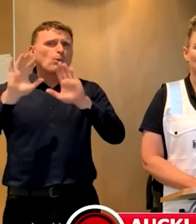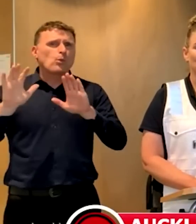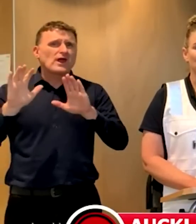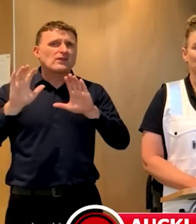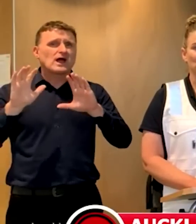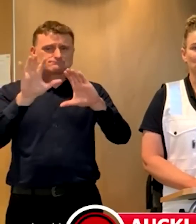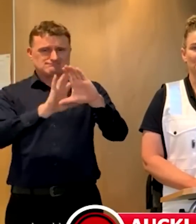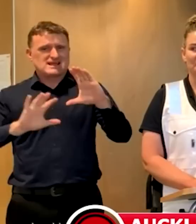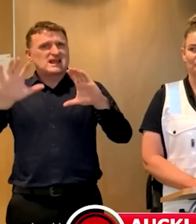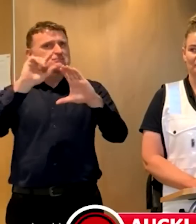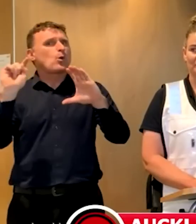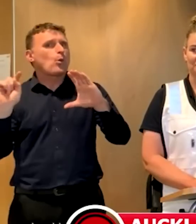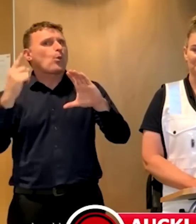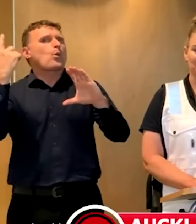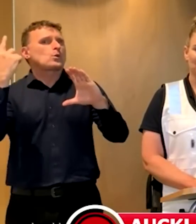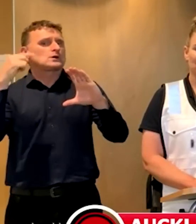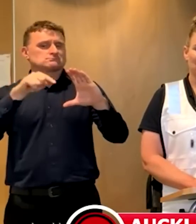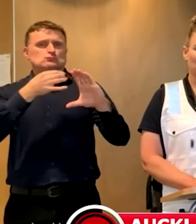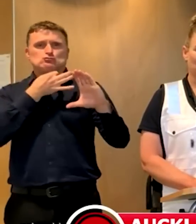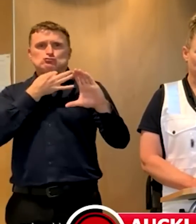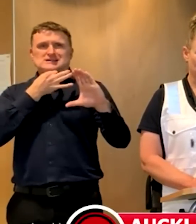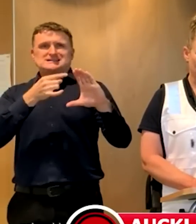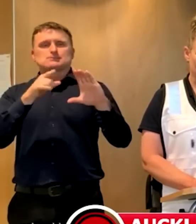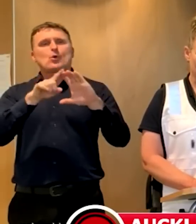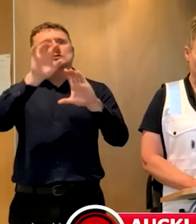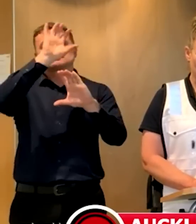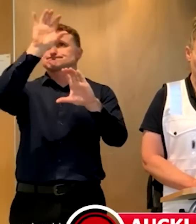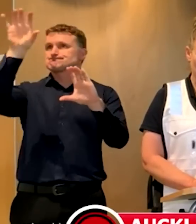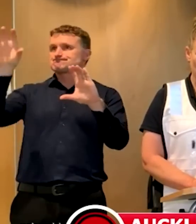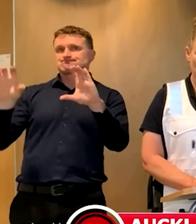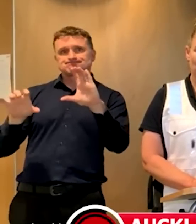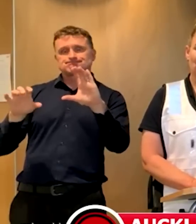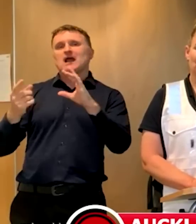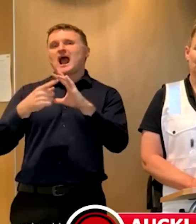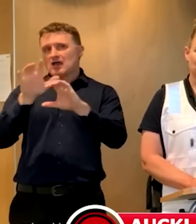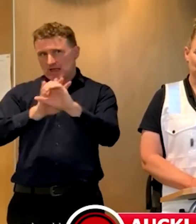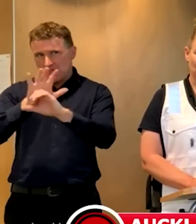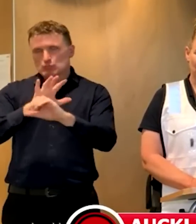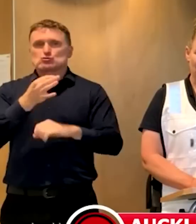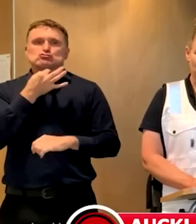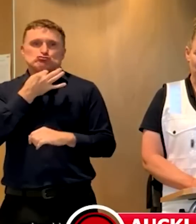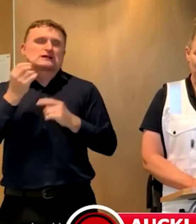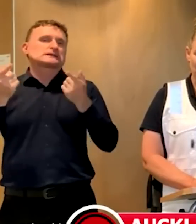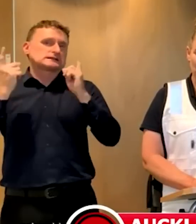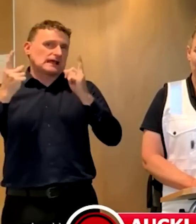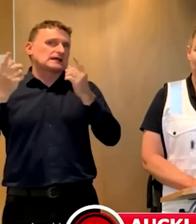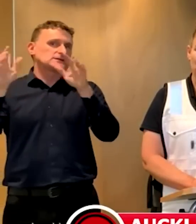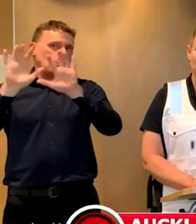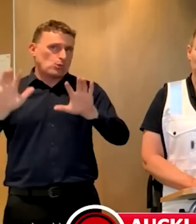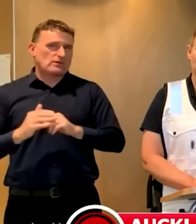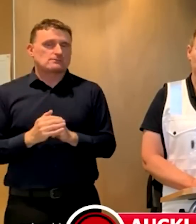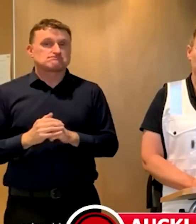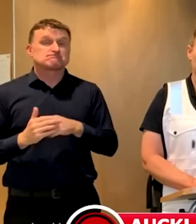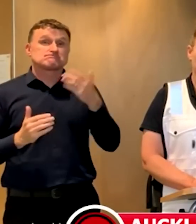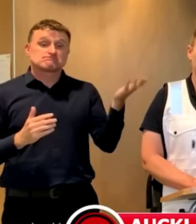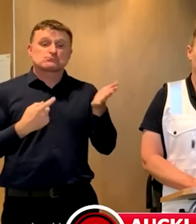Tamaki Makaurau, Auckland, but also our neighbouring regions, I'm going to pass now to Roger Ball, who, as I mentioned earlier, is our Director of Civil Defence